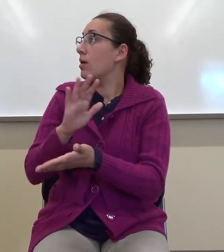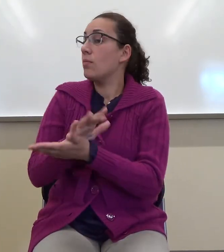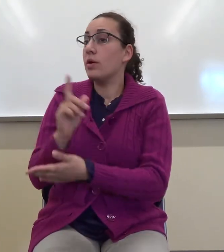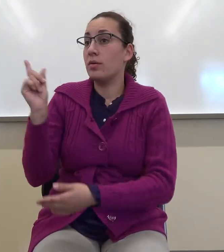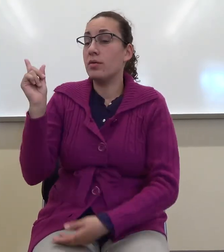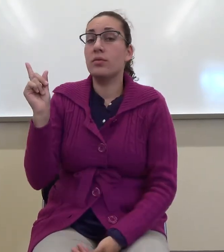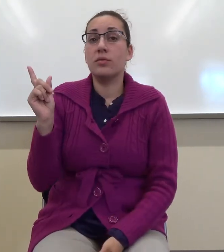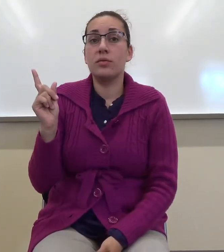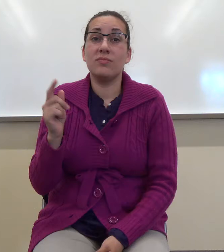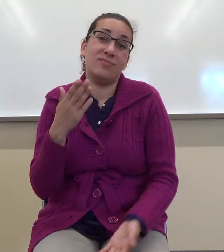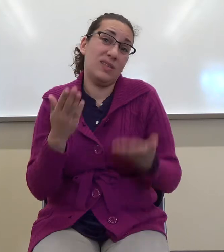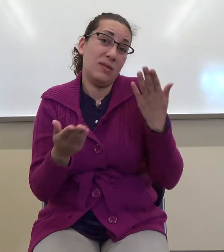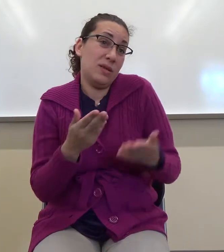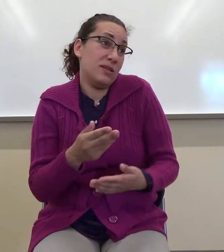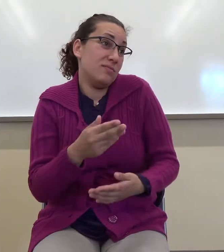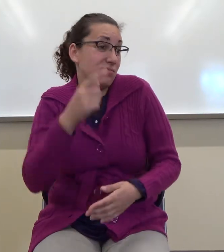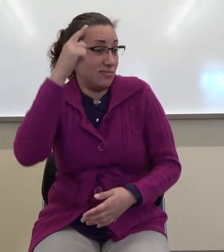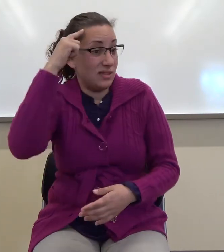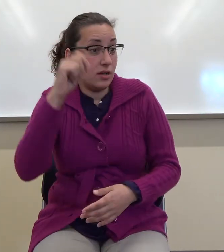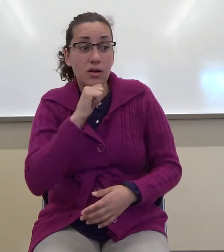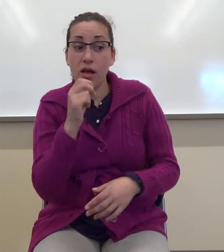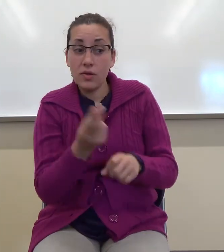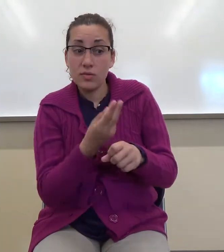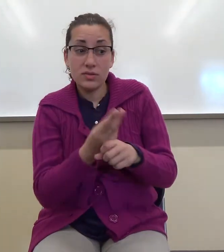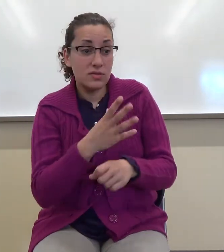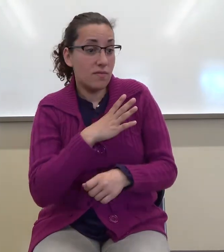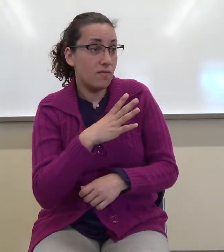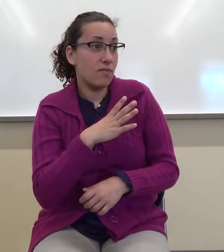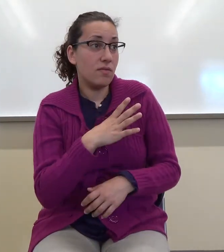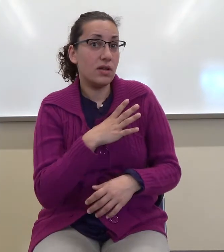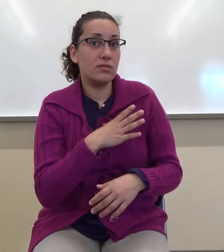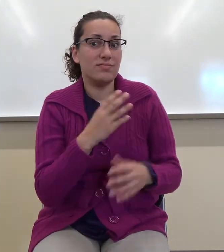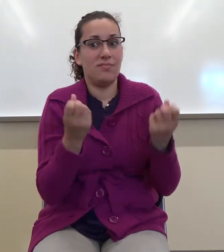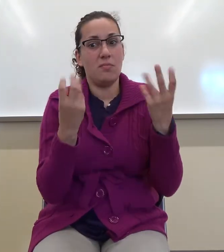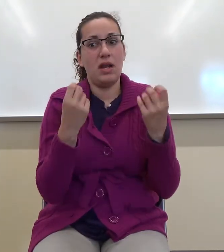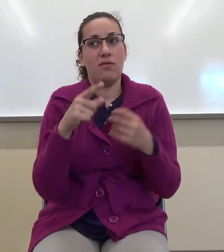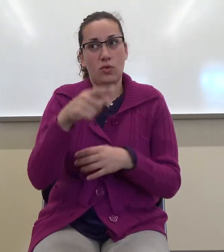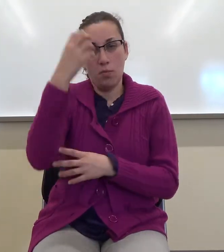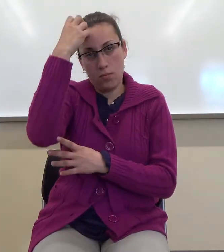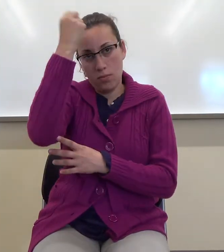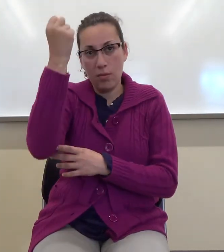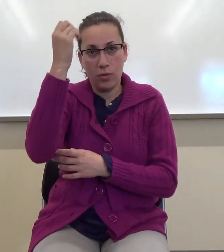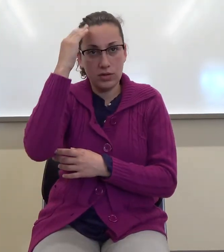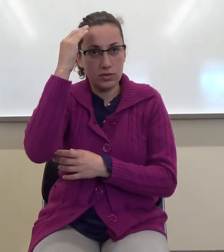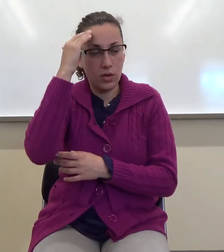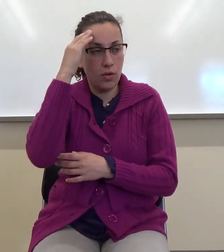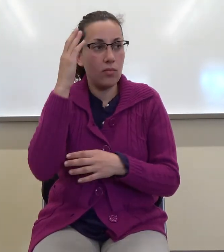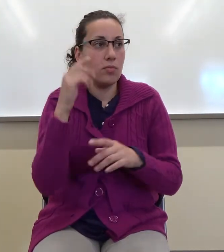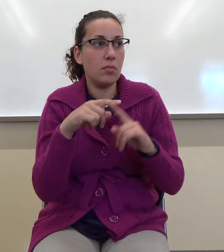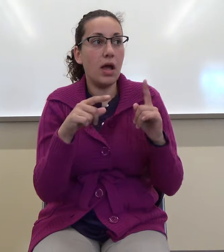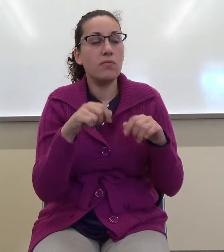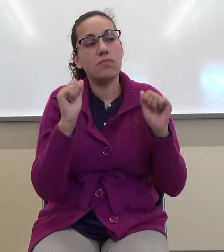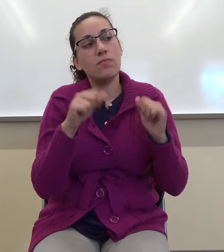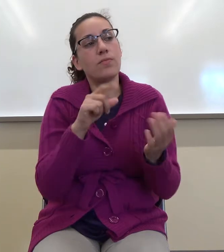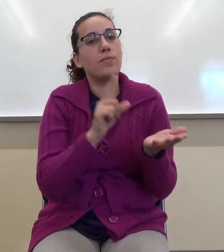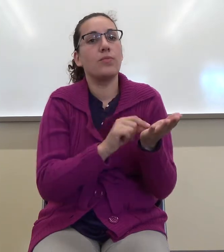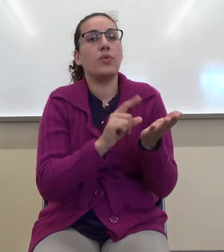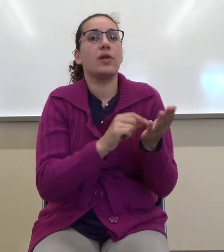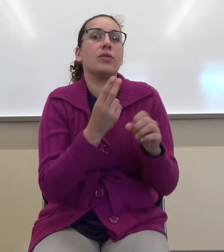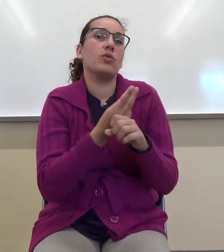going to use it, you think you've got this all down, which many of you do, you can always get this out and use it for a